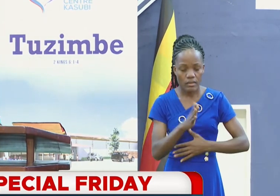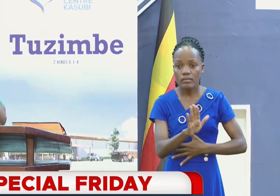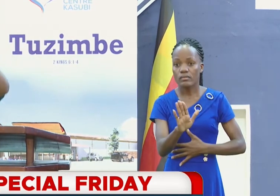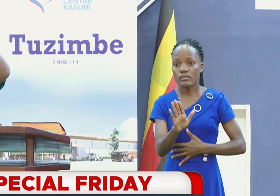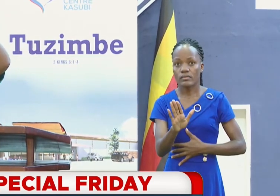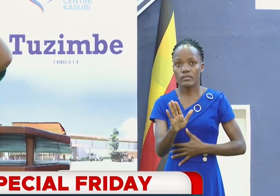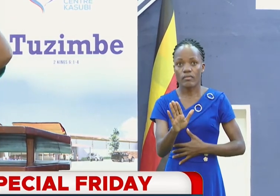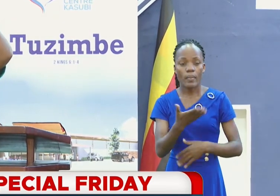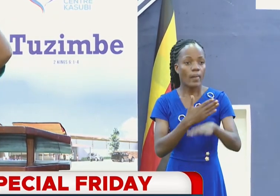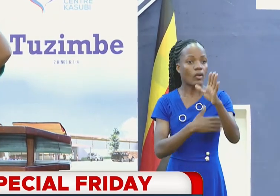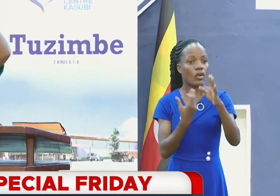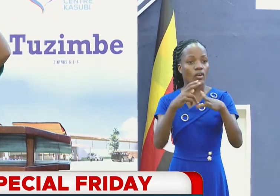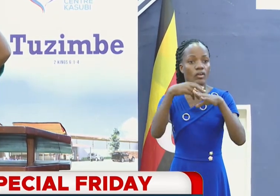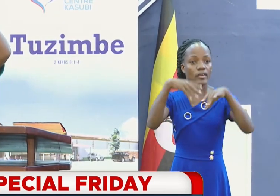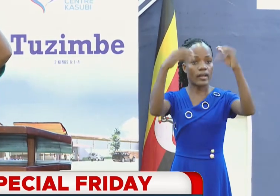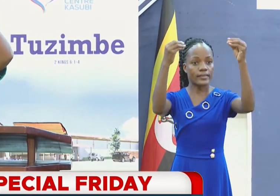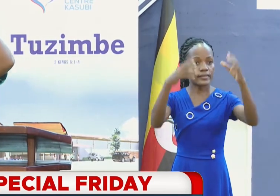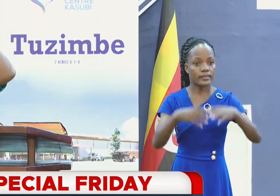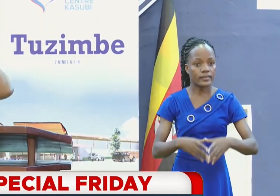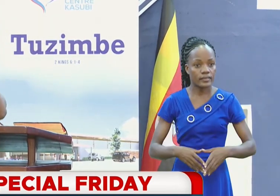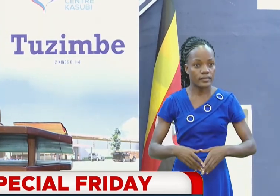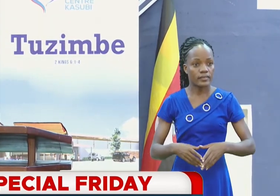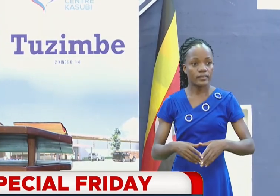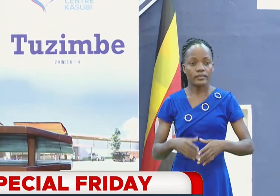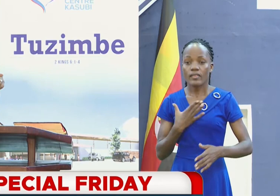to you, the Lord, the God of